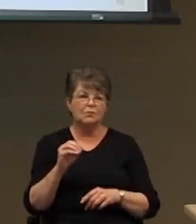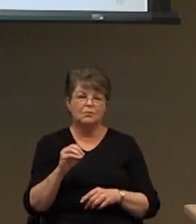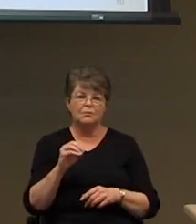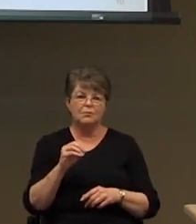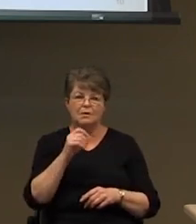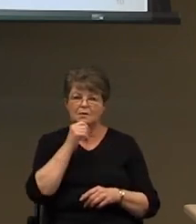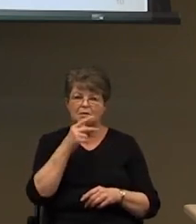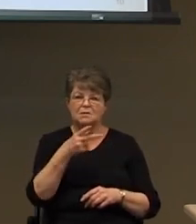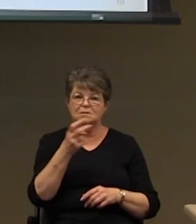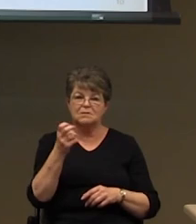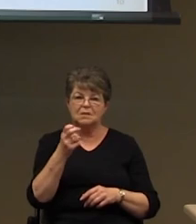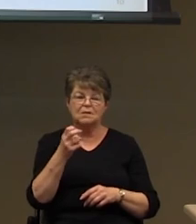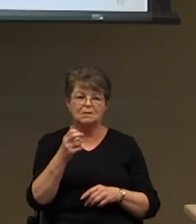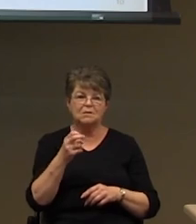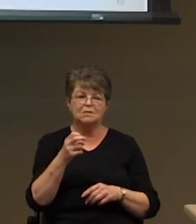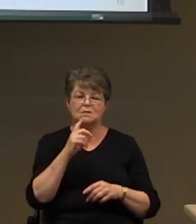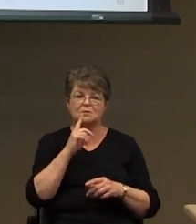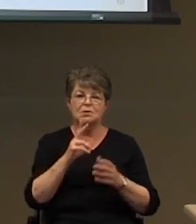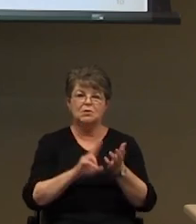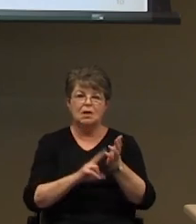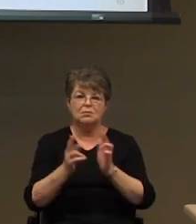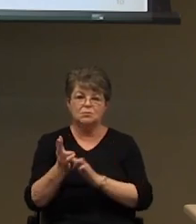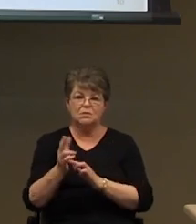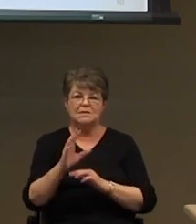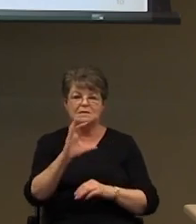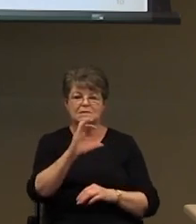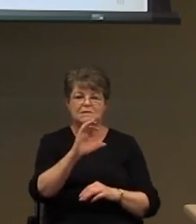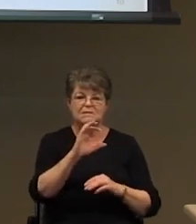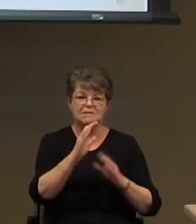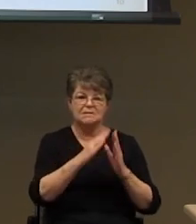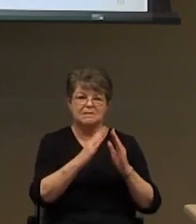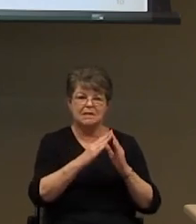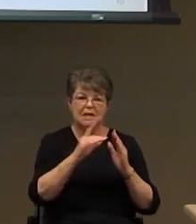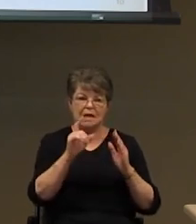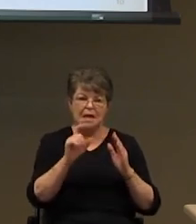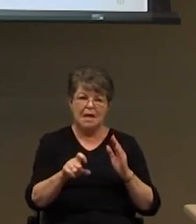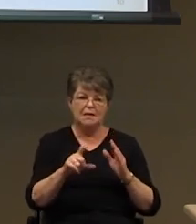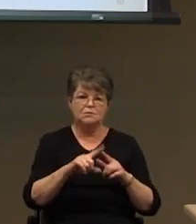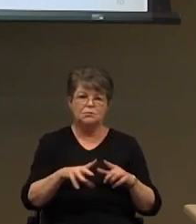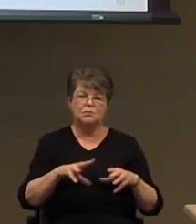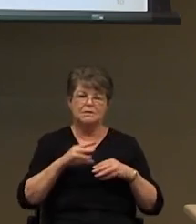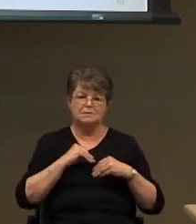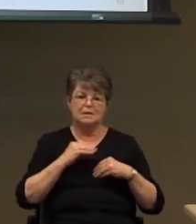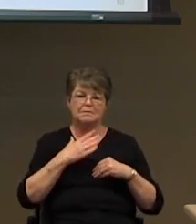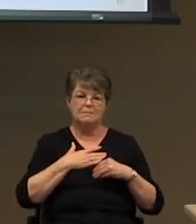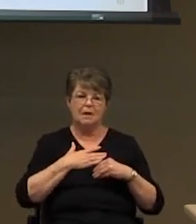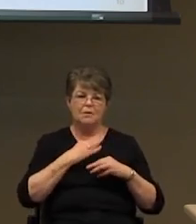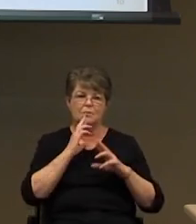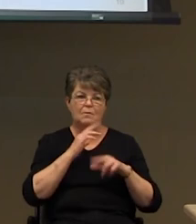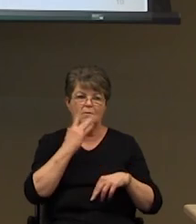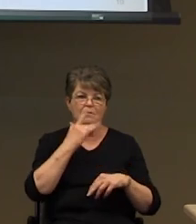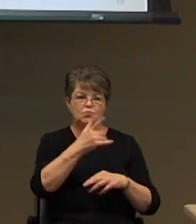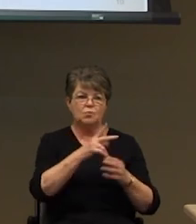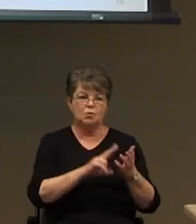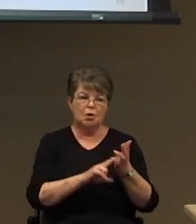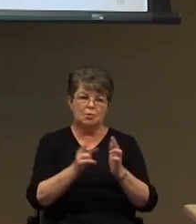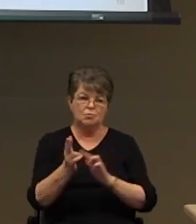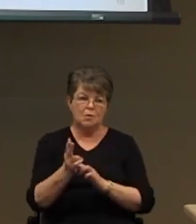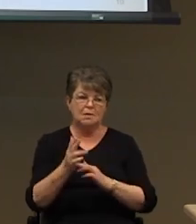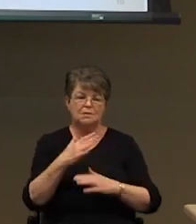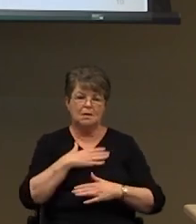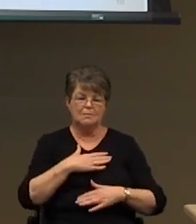thunder. Contractually, the city has to accept my report because you are the contracting body to RKG